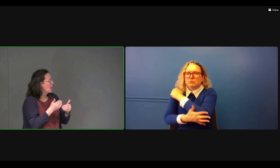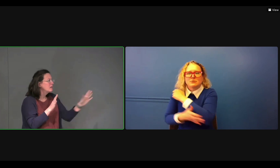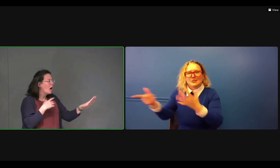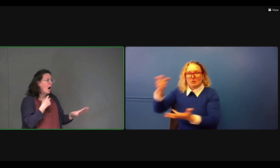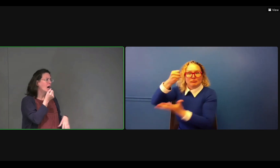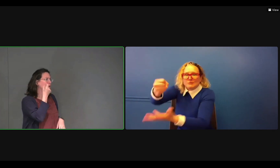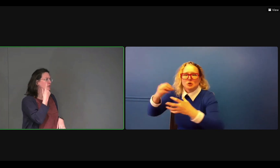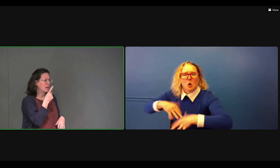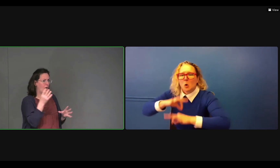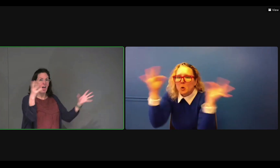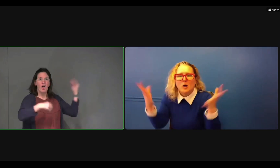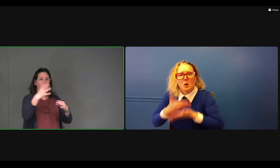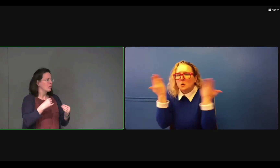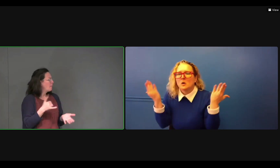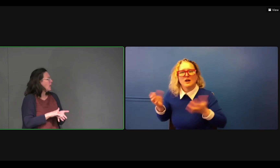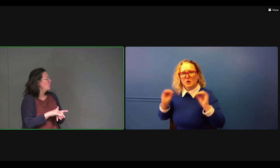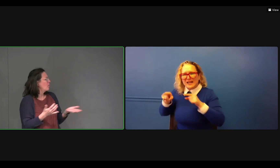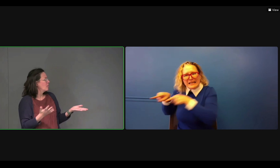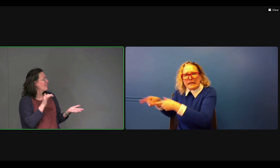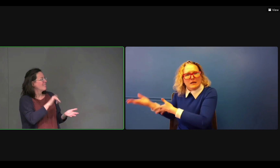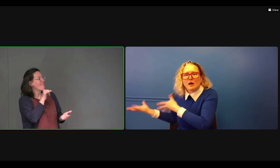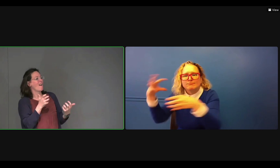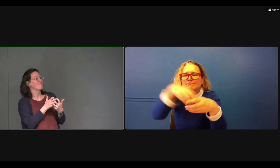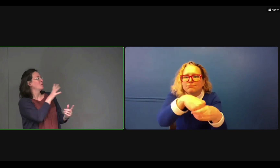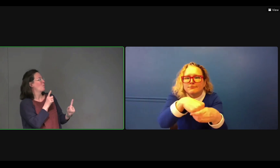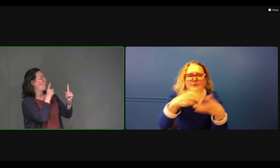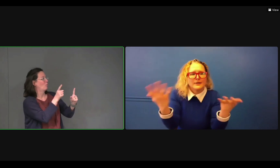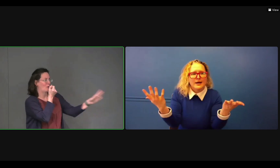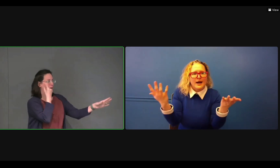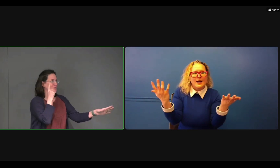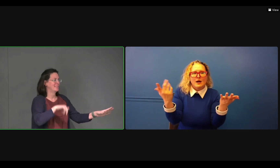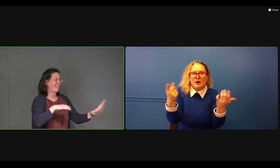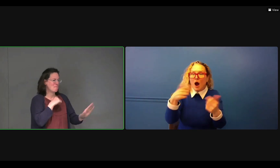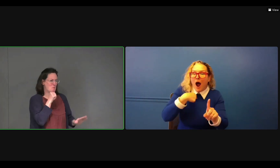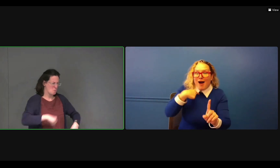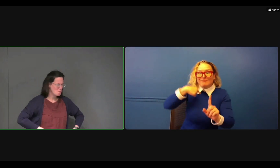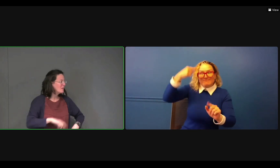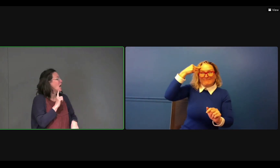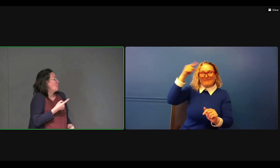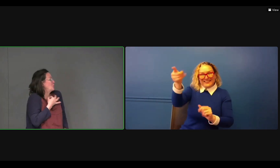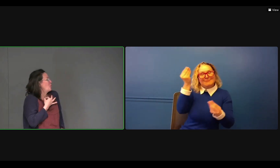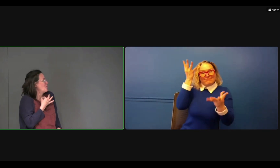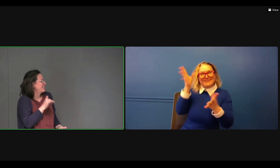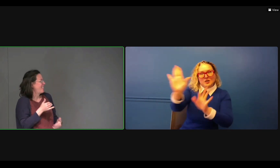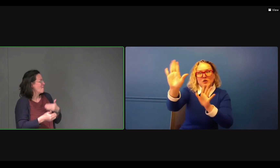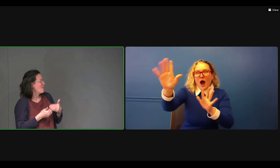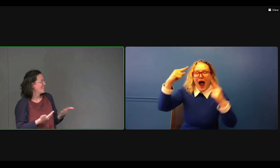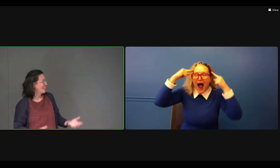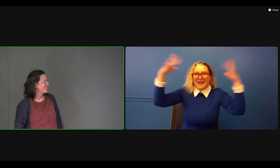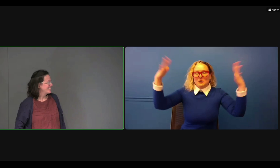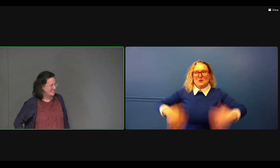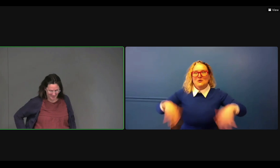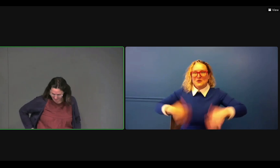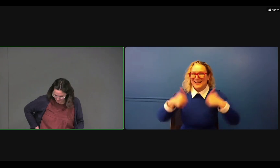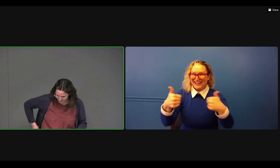the contributions of those who aren't in those situations? Now, I understand that your goal is to